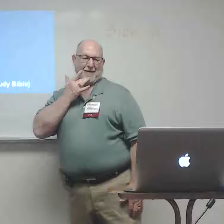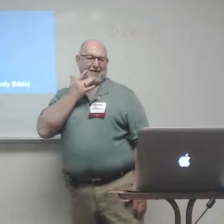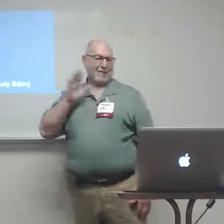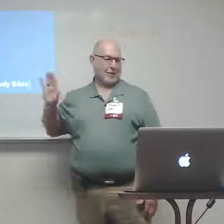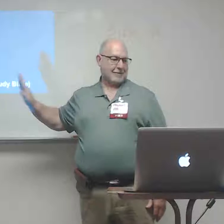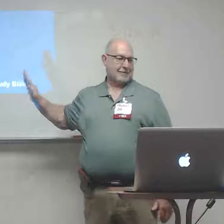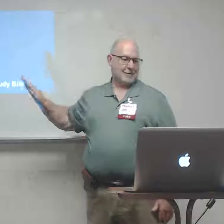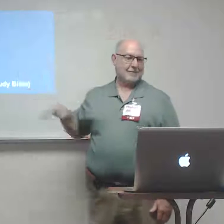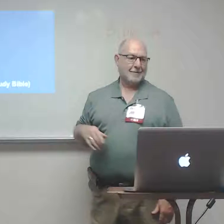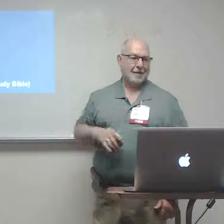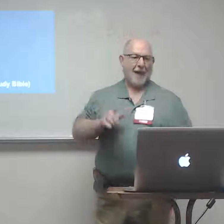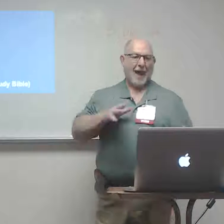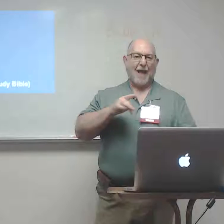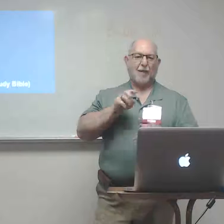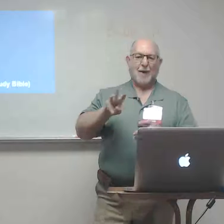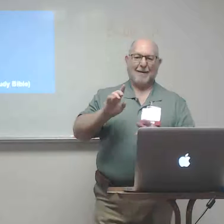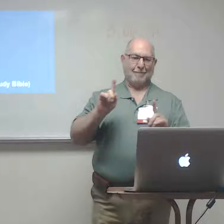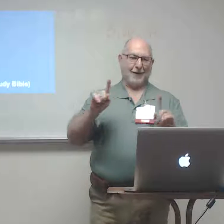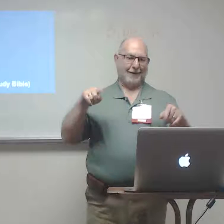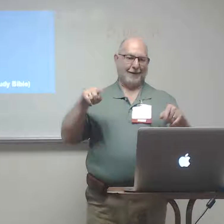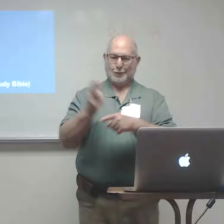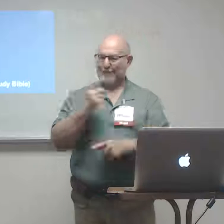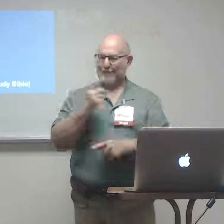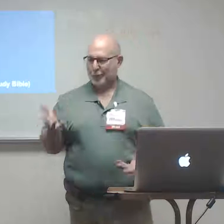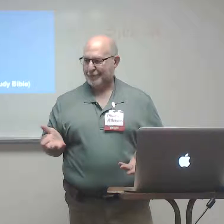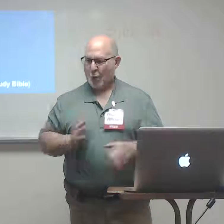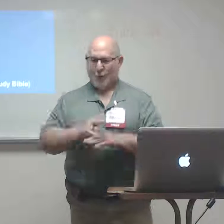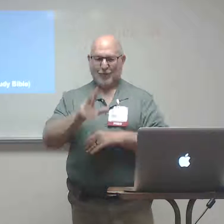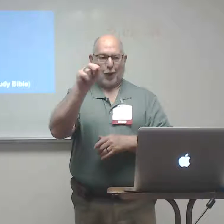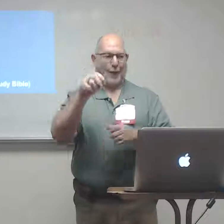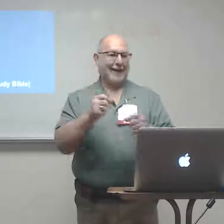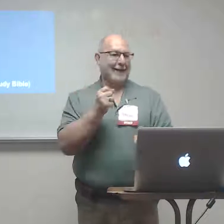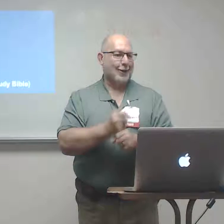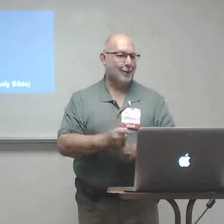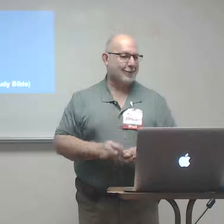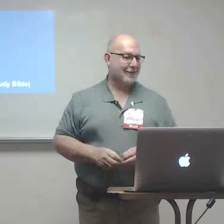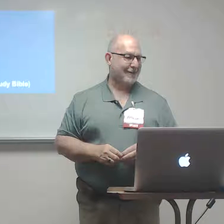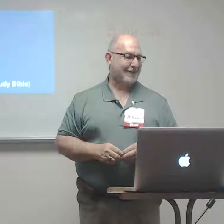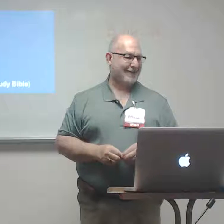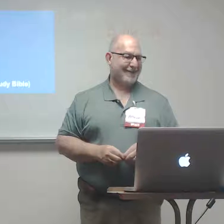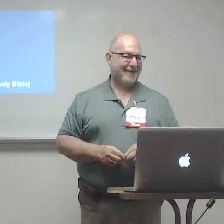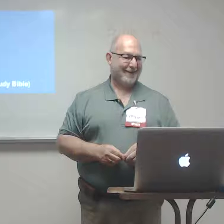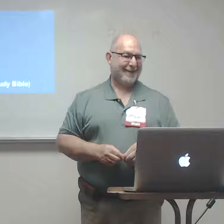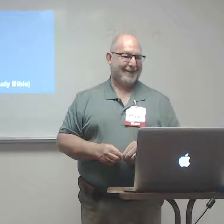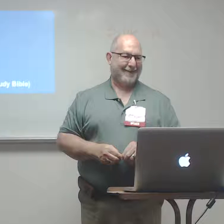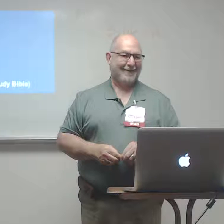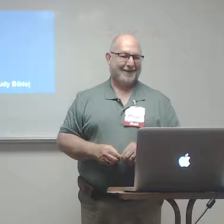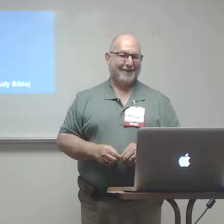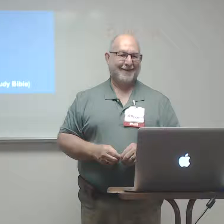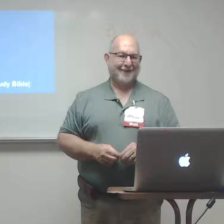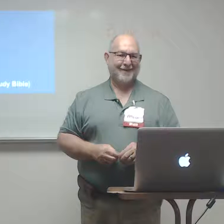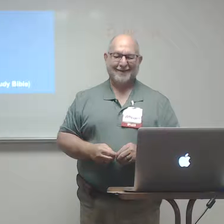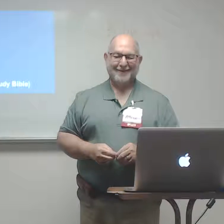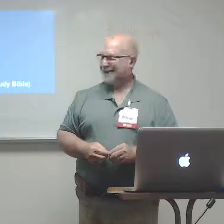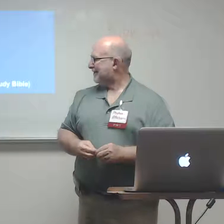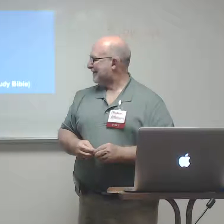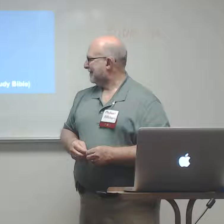The Thompson Chain Reference File, that's really the one I like to use the most. That's one I had mine for 30 years.